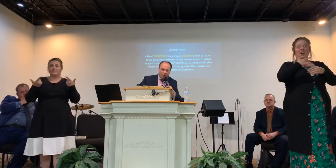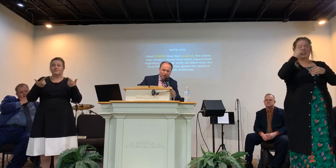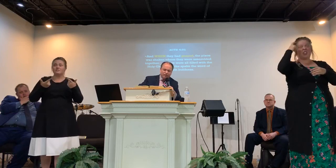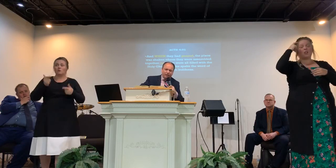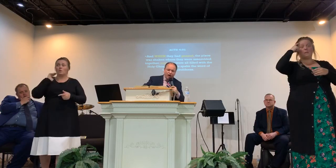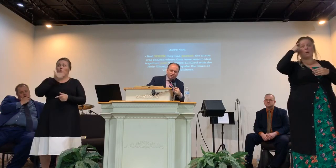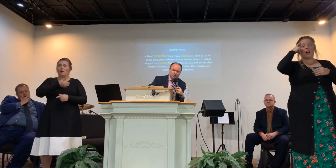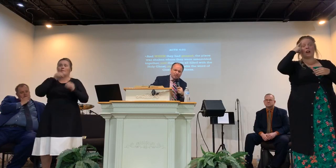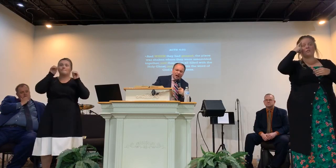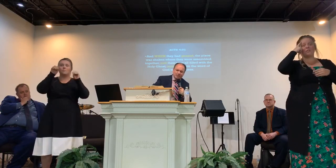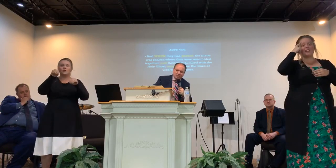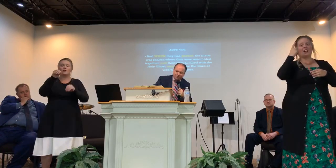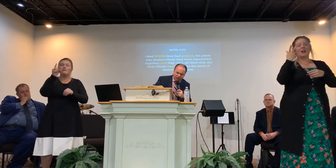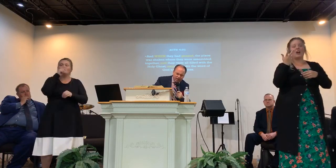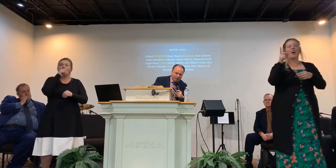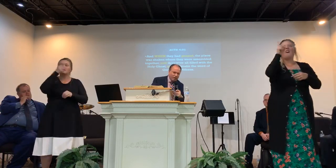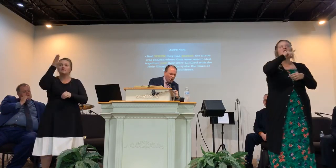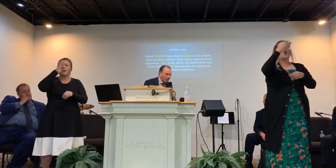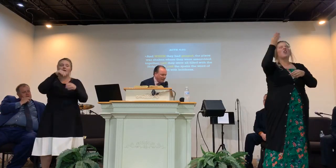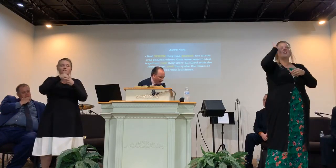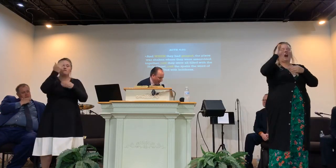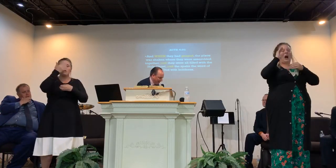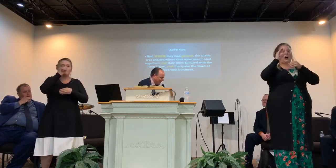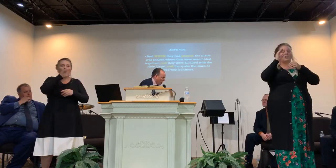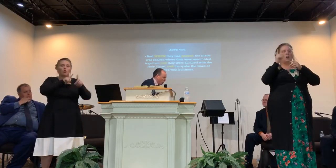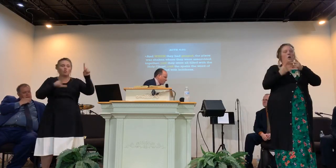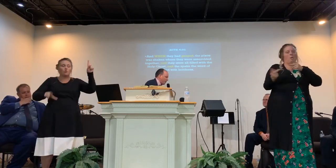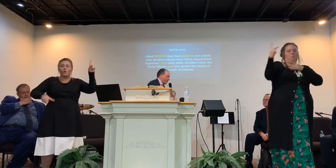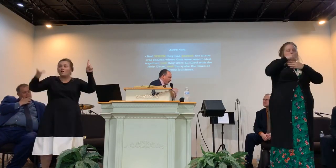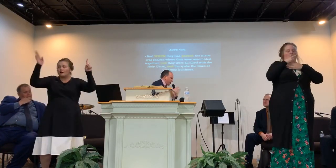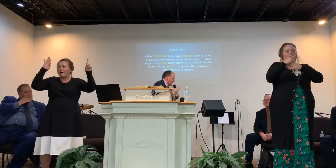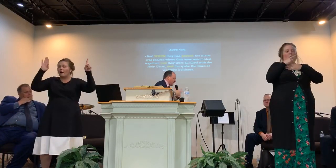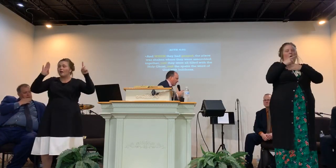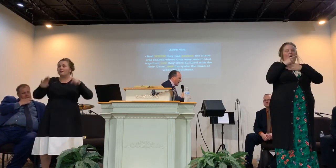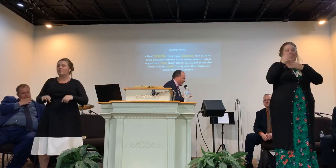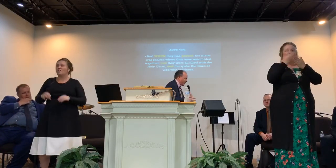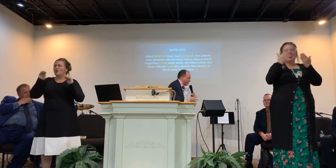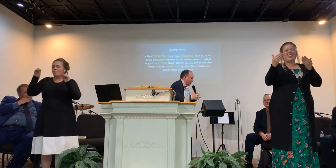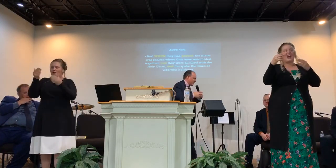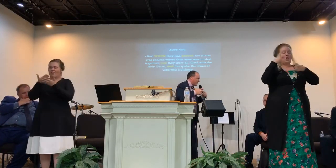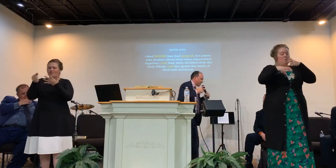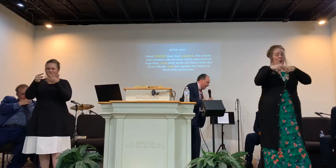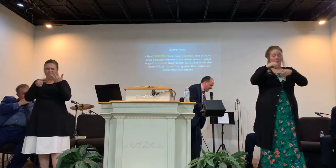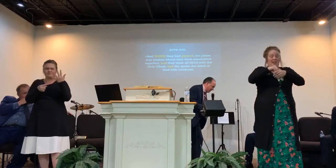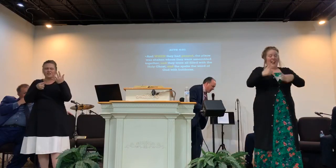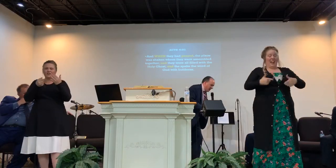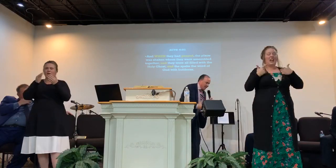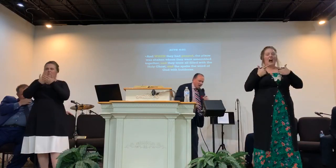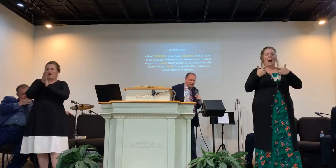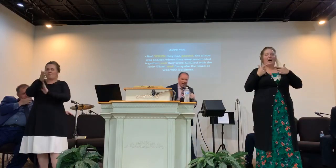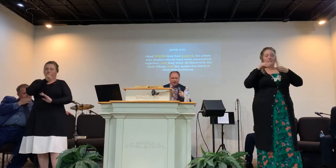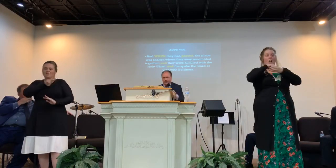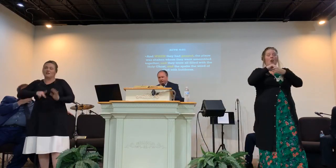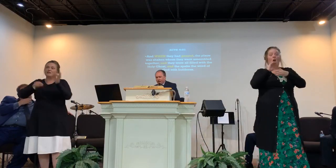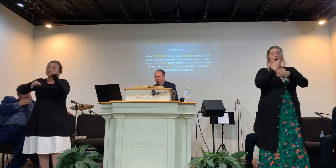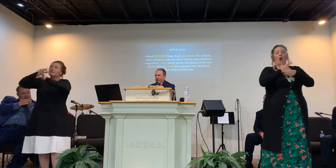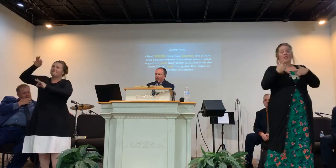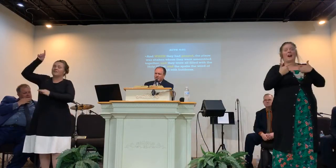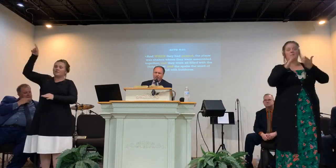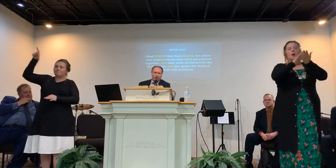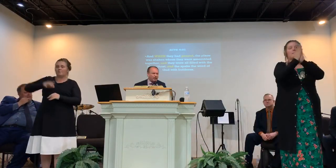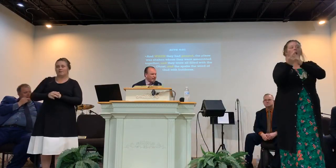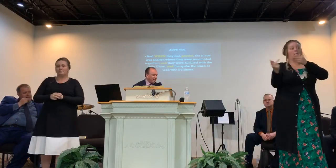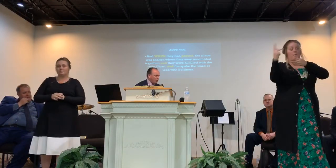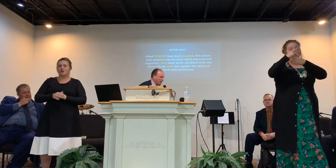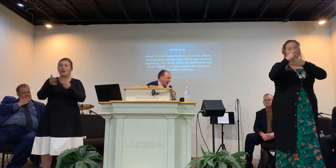that we put false gods in front of the Lord God. We put things in our life that become the king in our life. We